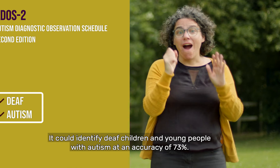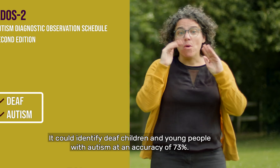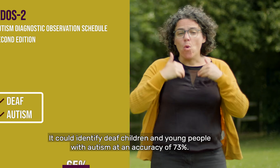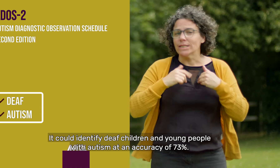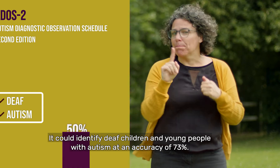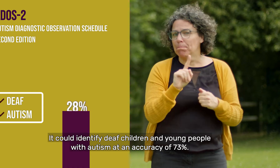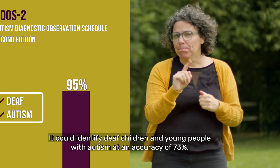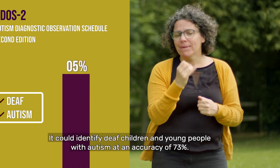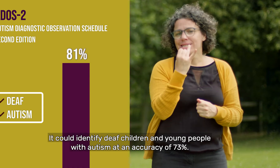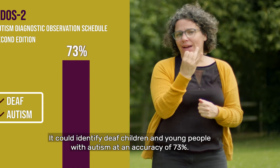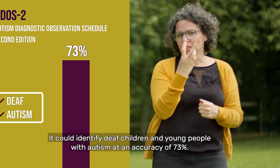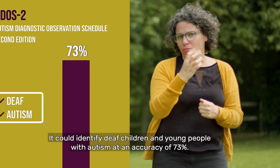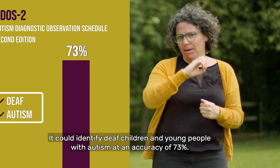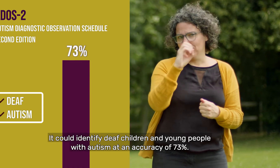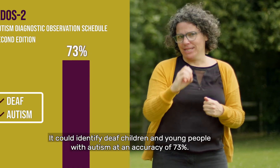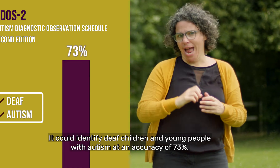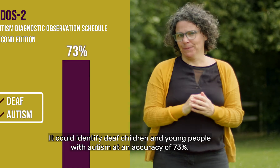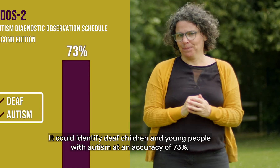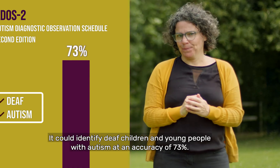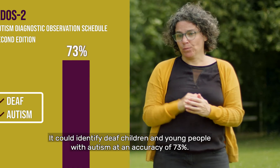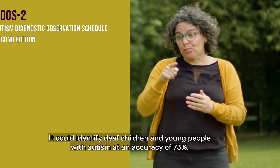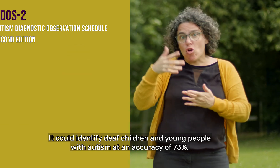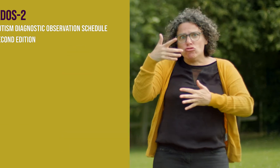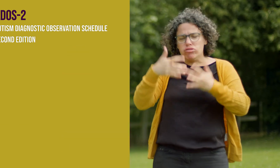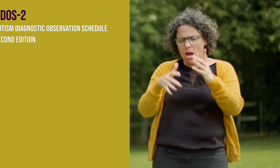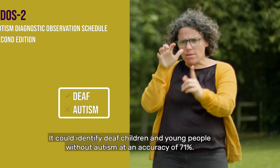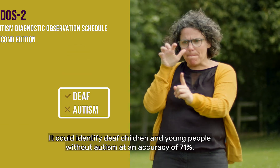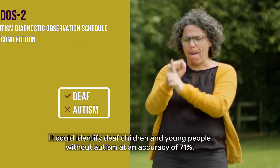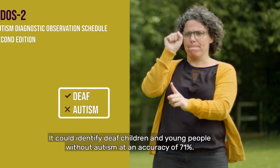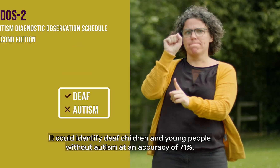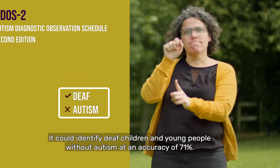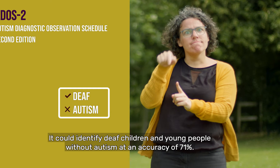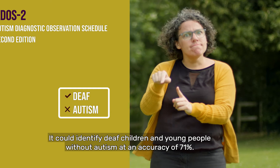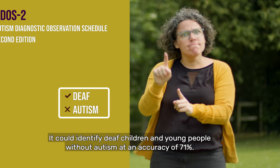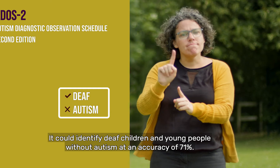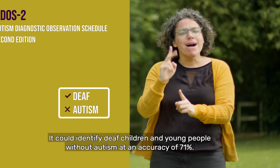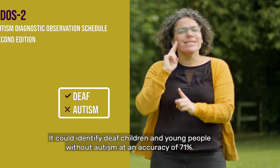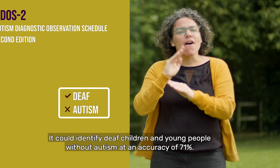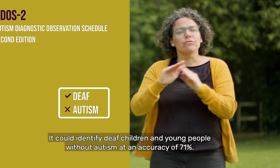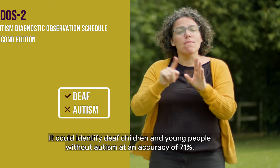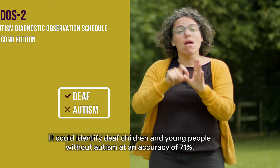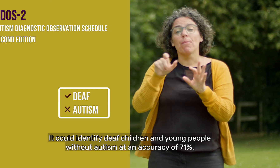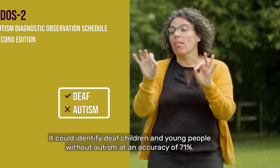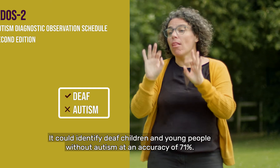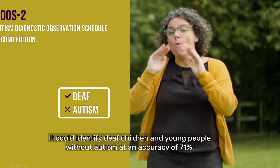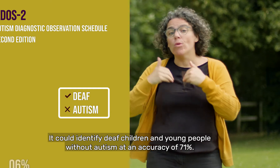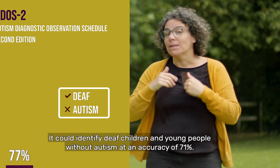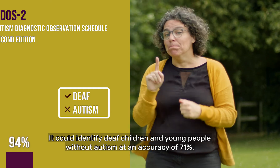autism at an accuracy of 73%. It could identify deaf children and young people without autism at